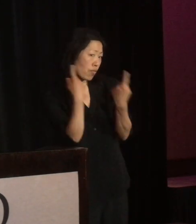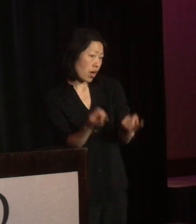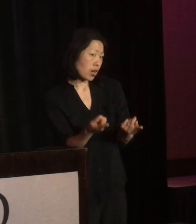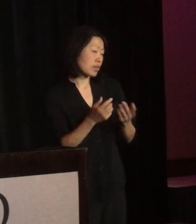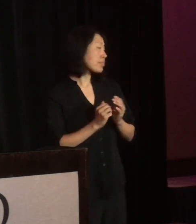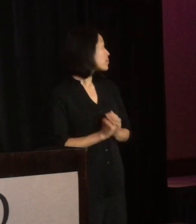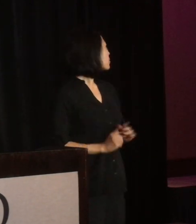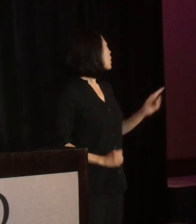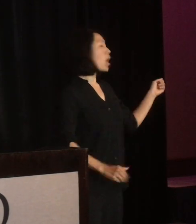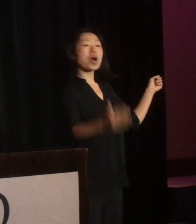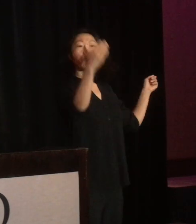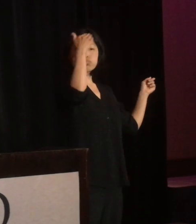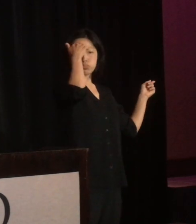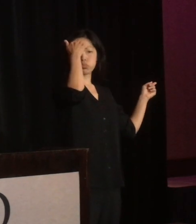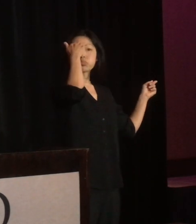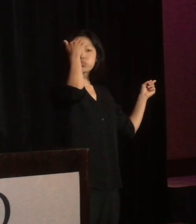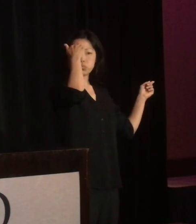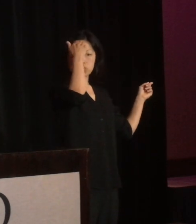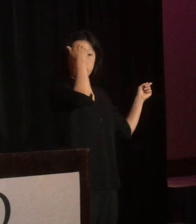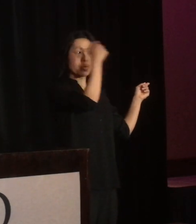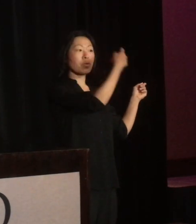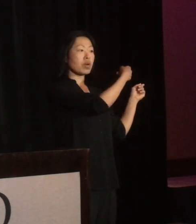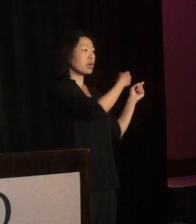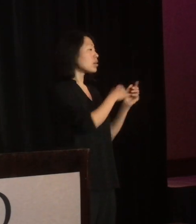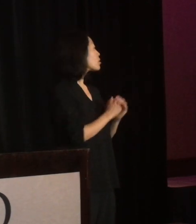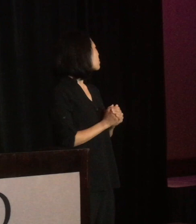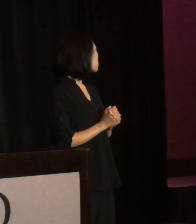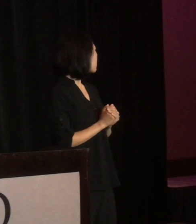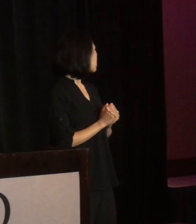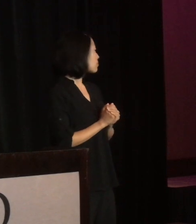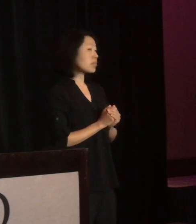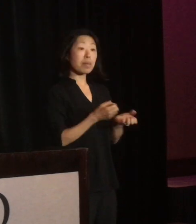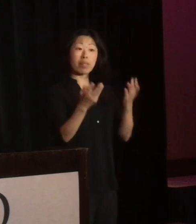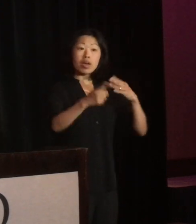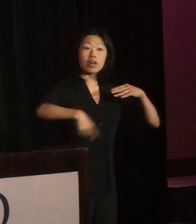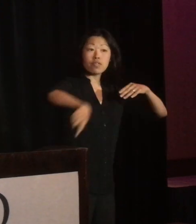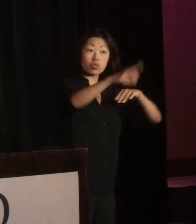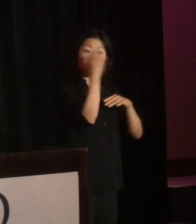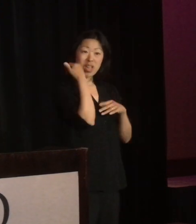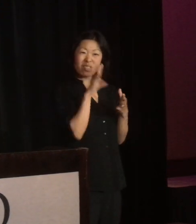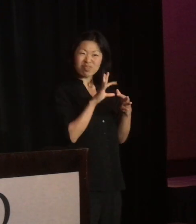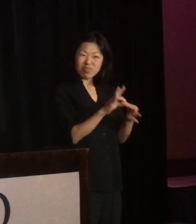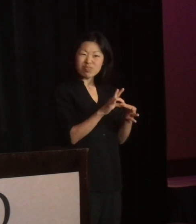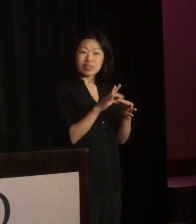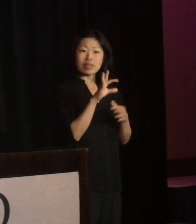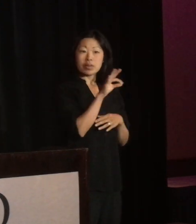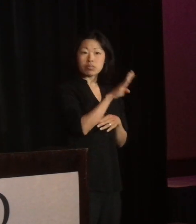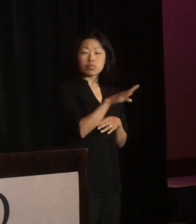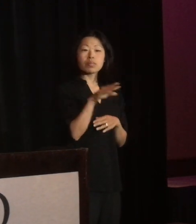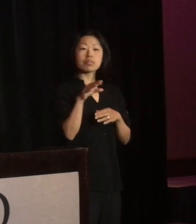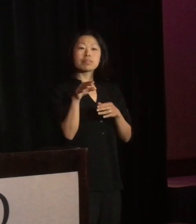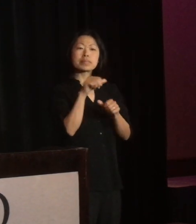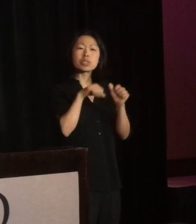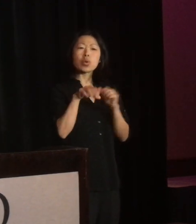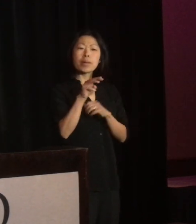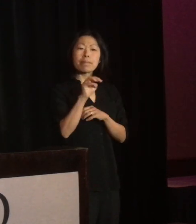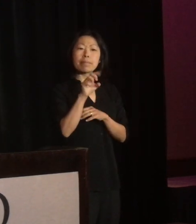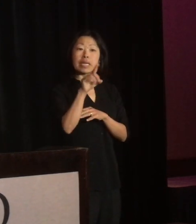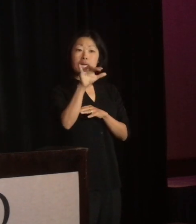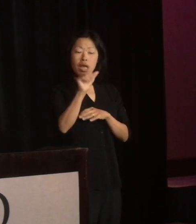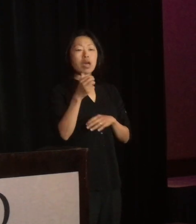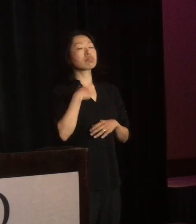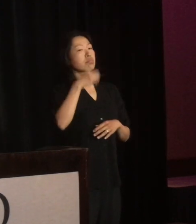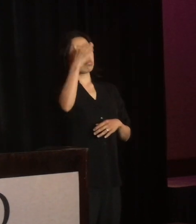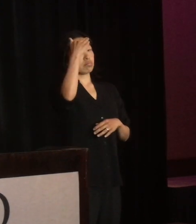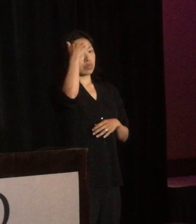What we do know, and I believe many of you, if you are on social media, you pay attention, we do know that the risk